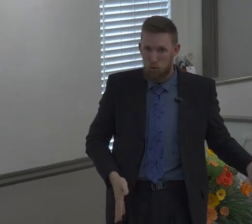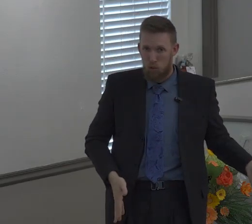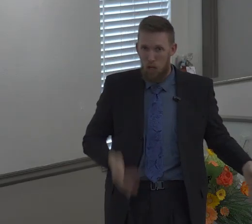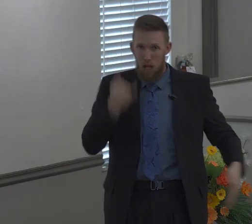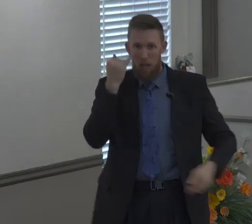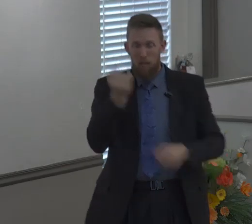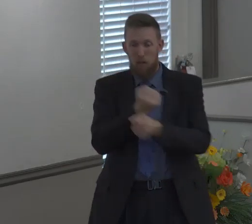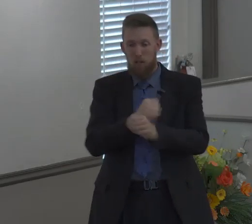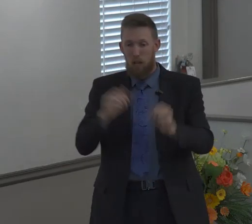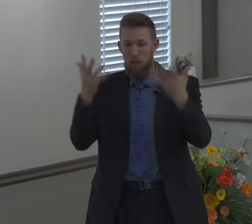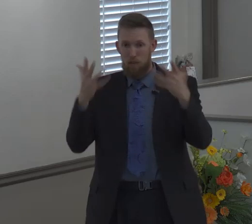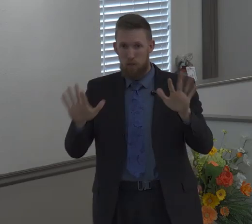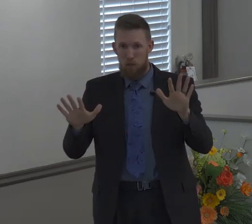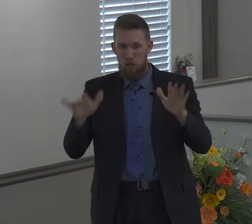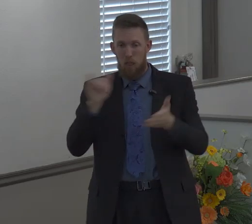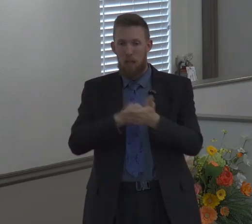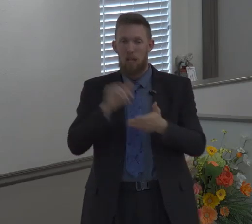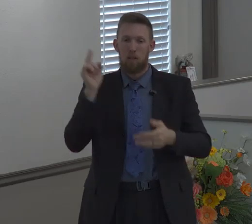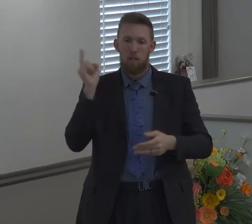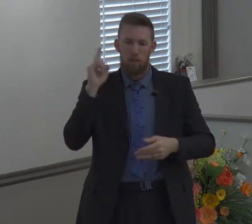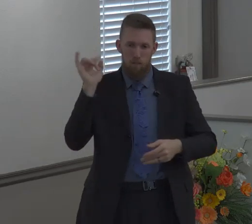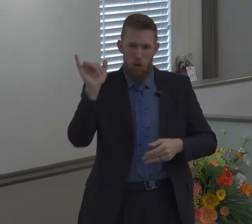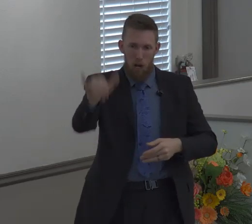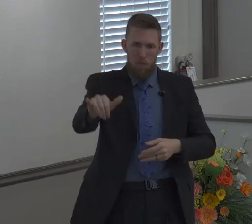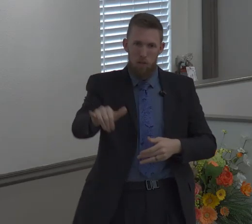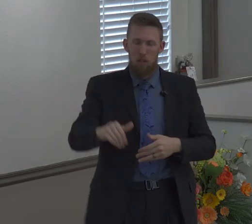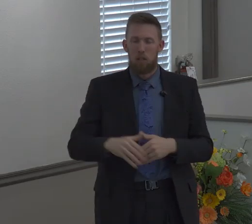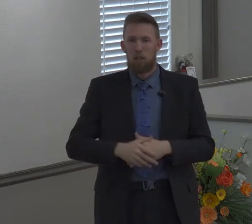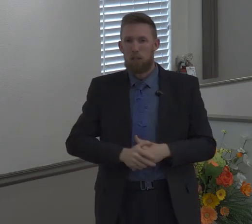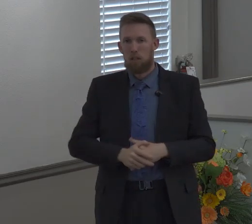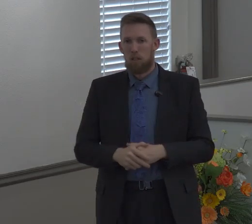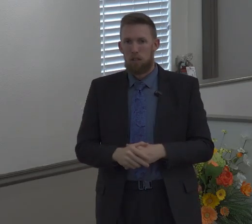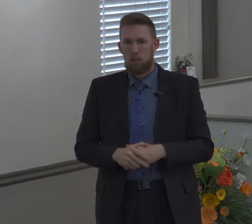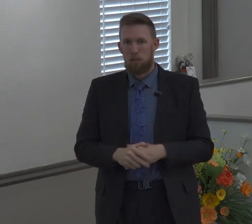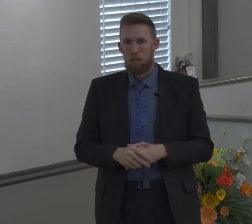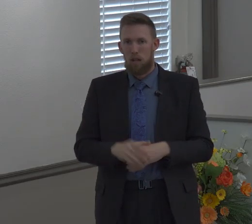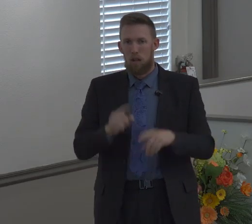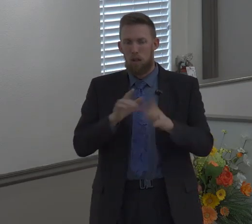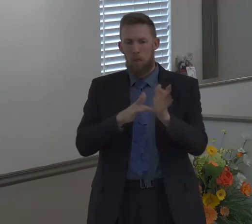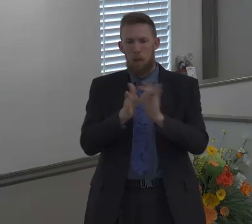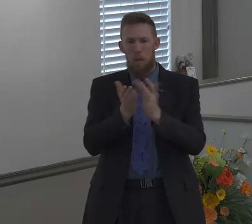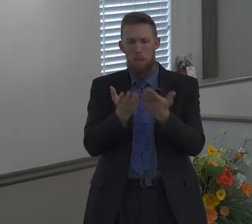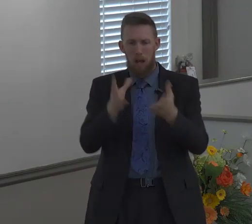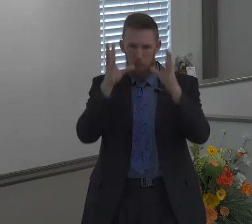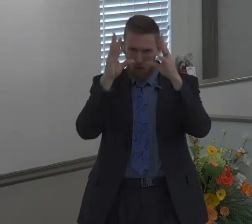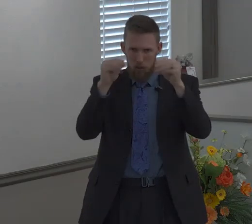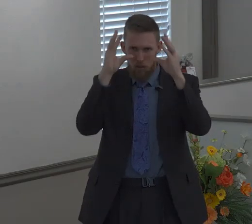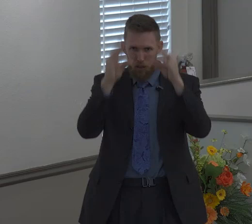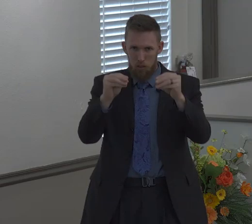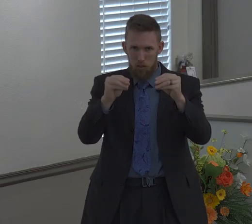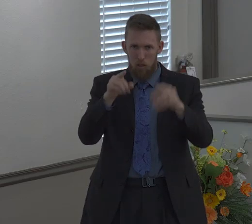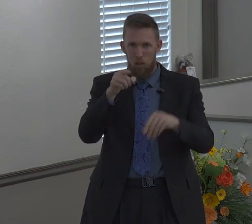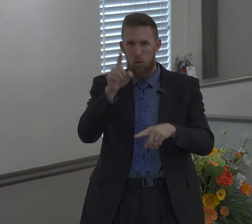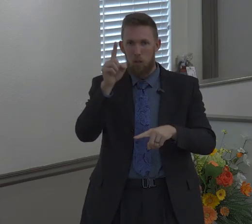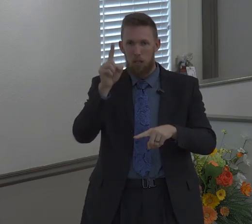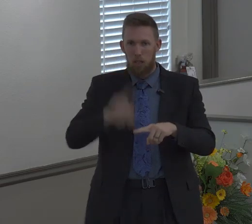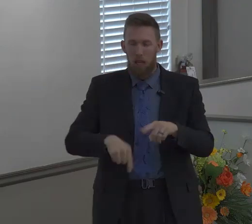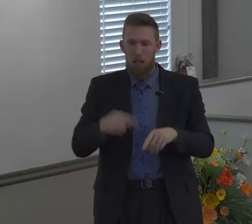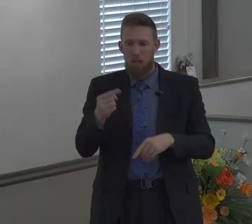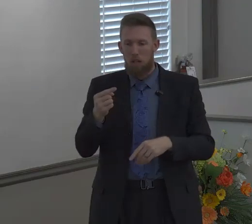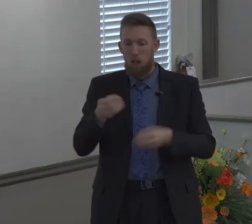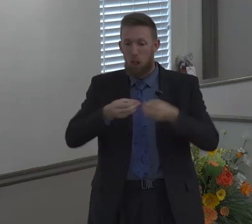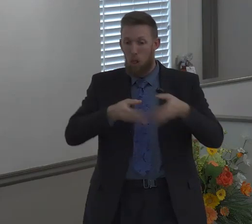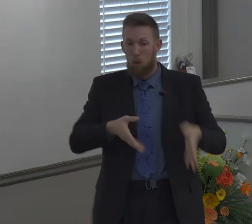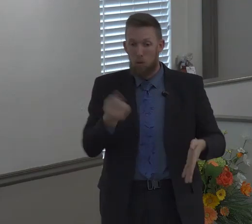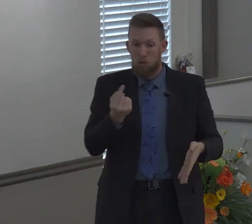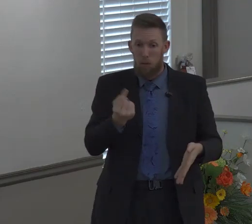salvation. You cannot, listen to me, this is common sense, but the Bible teaches it. You